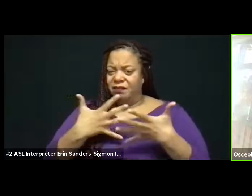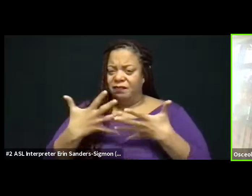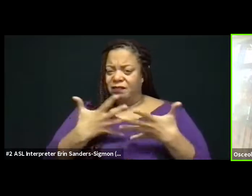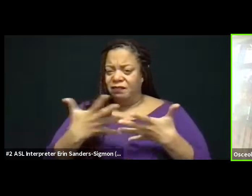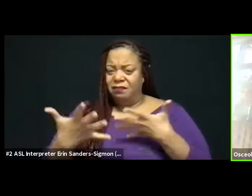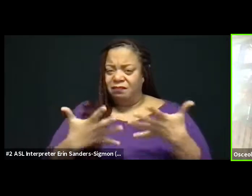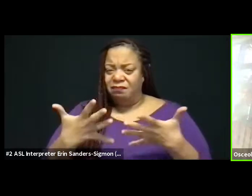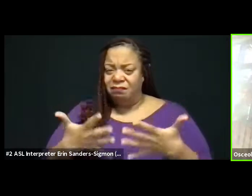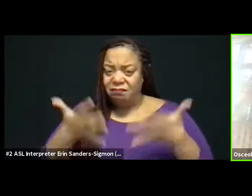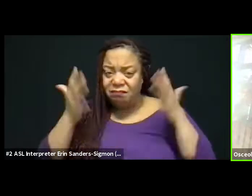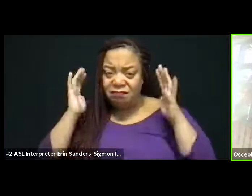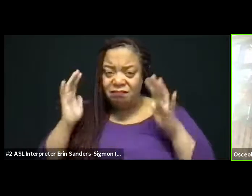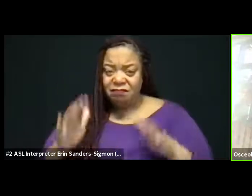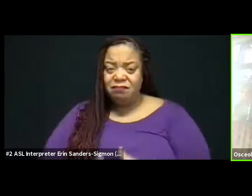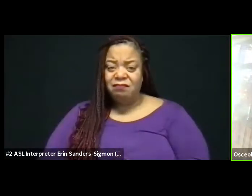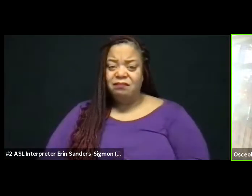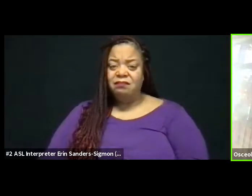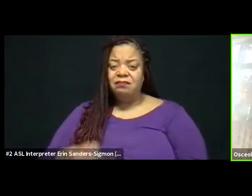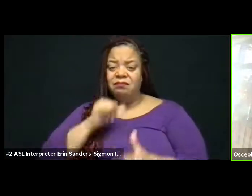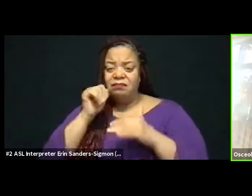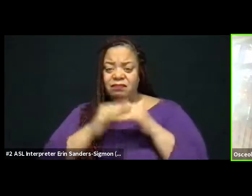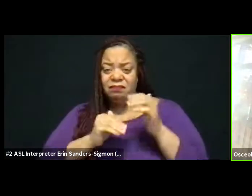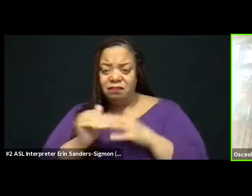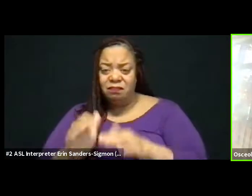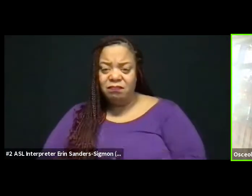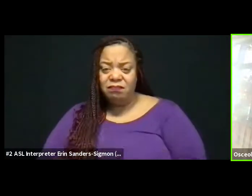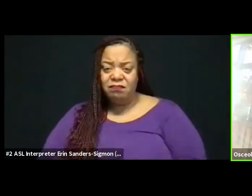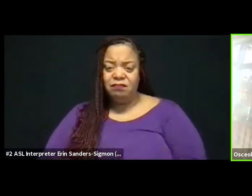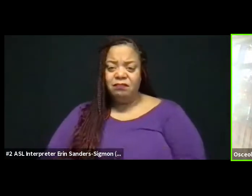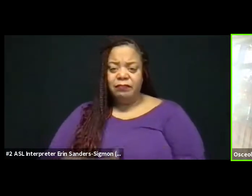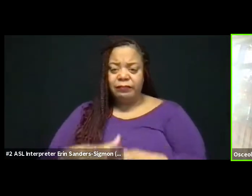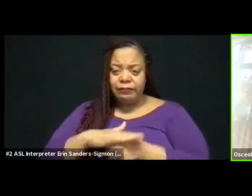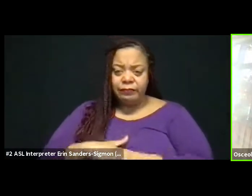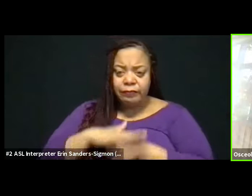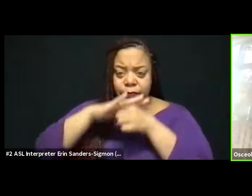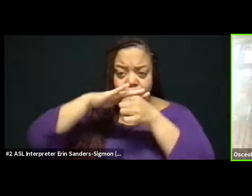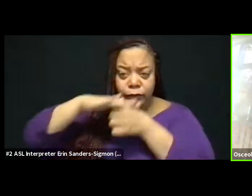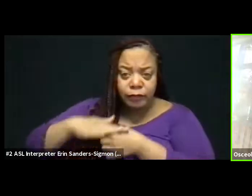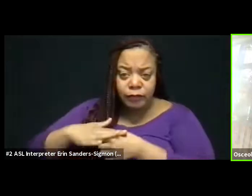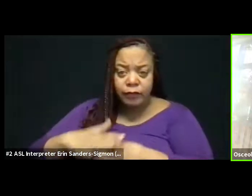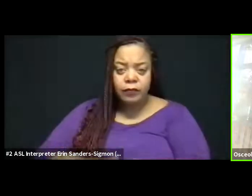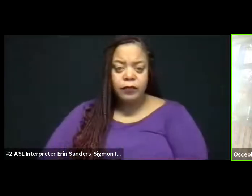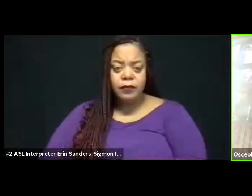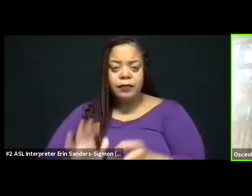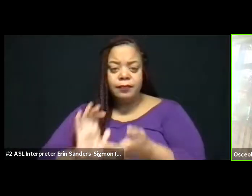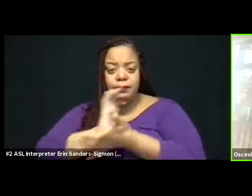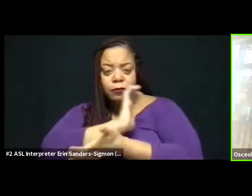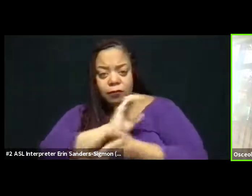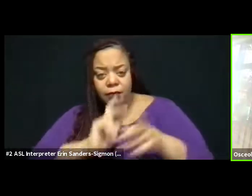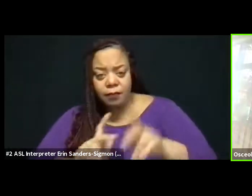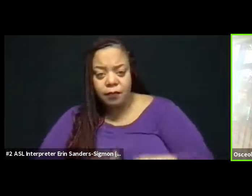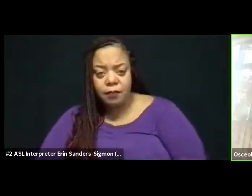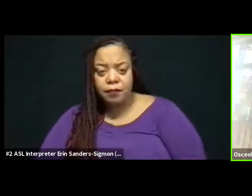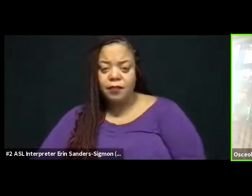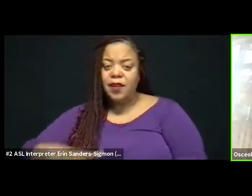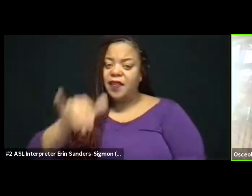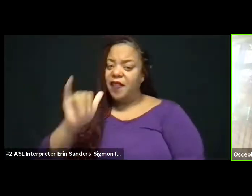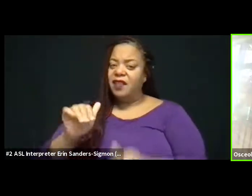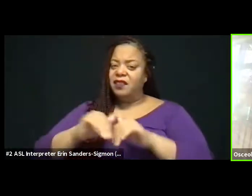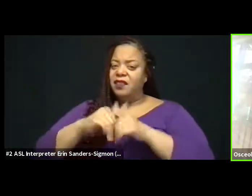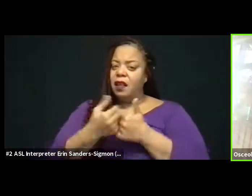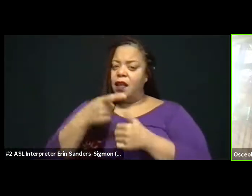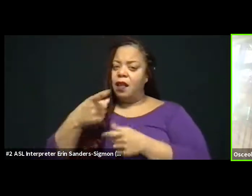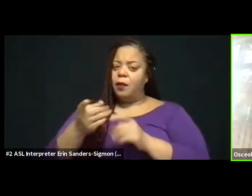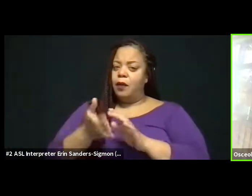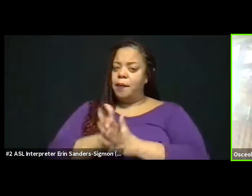a place that we can stay, because that's not where transformation occurs. That's where burnout and hopelessness and resentment